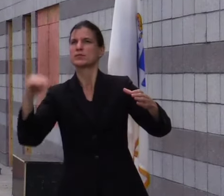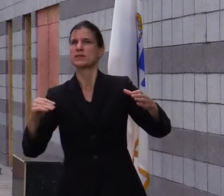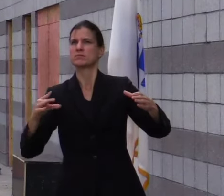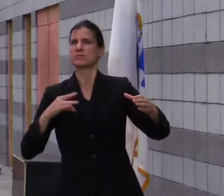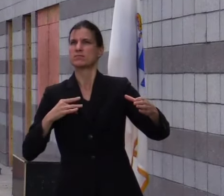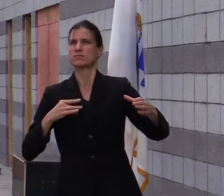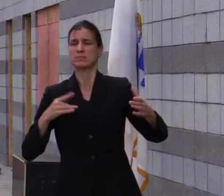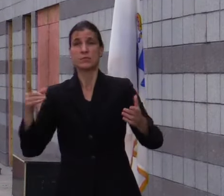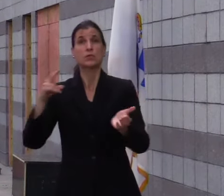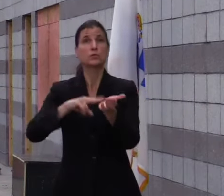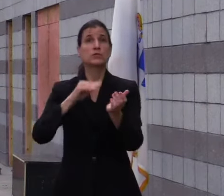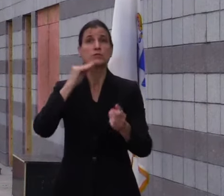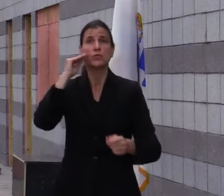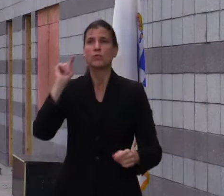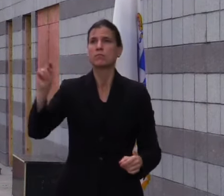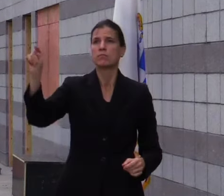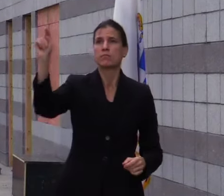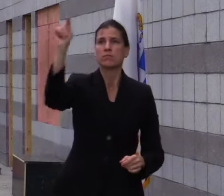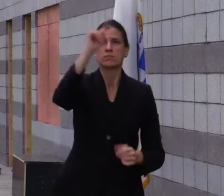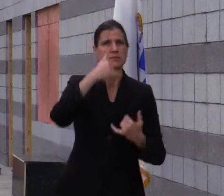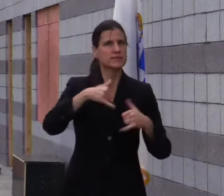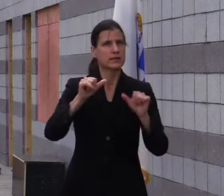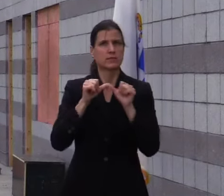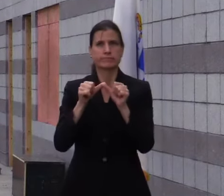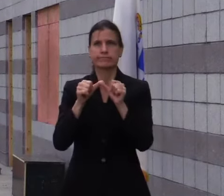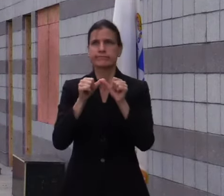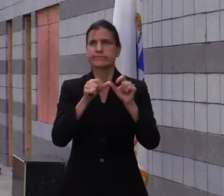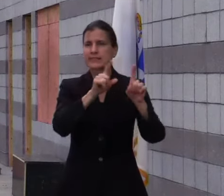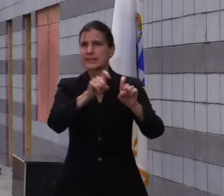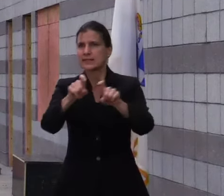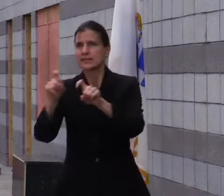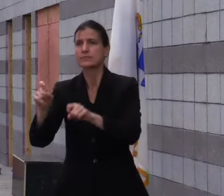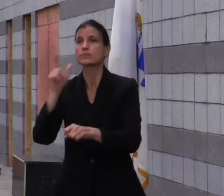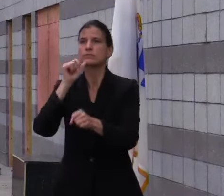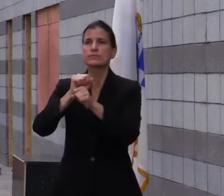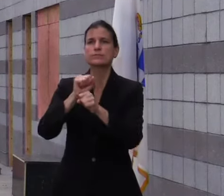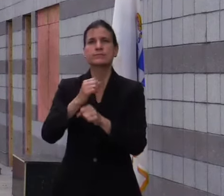for residents, but also for staff and contractors and sort of anybody and everybody who comes in